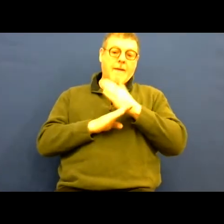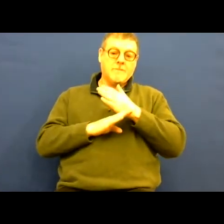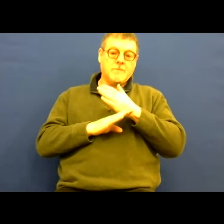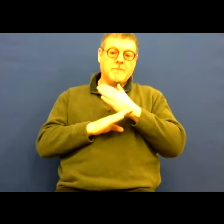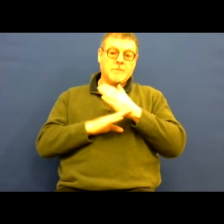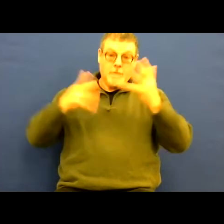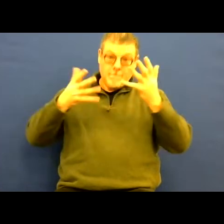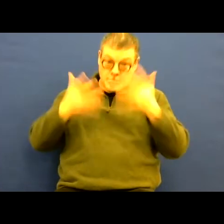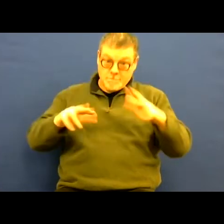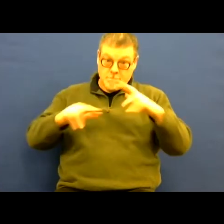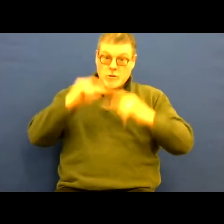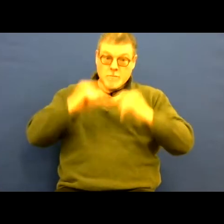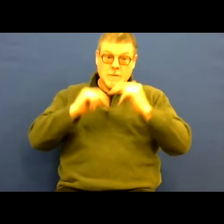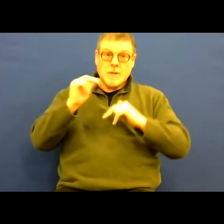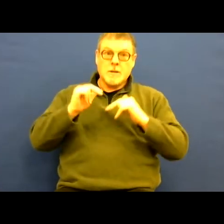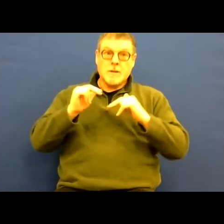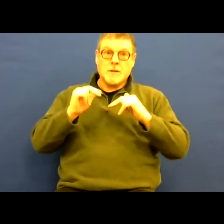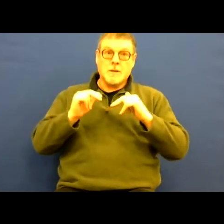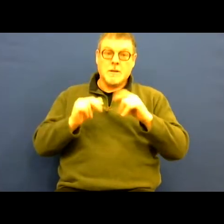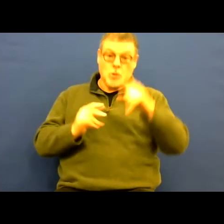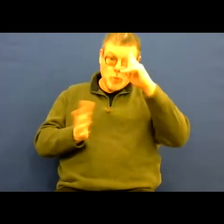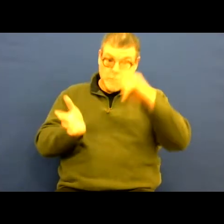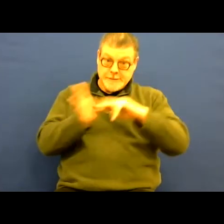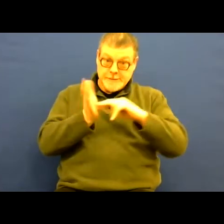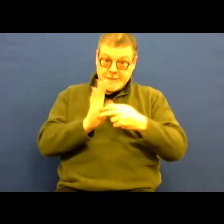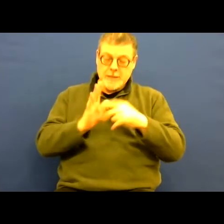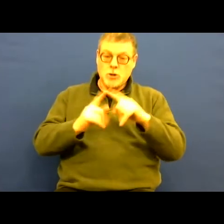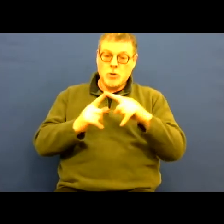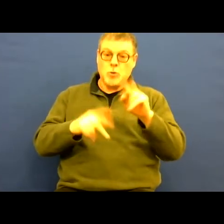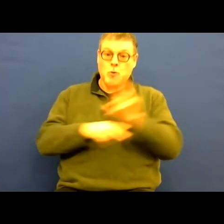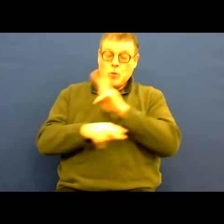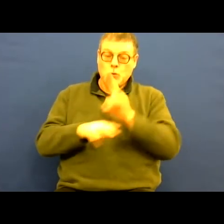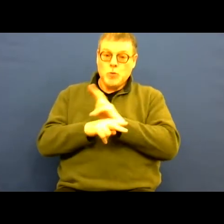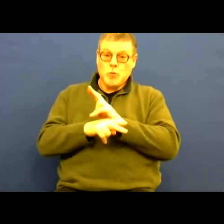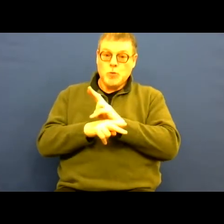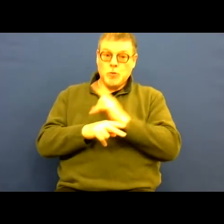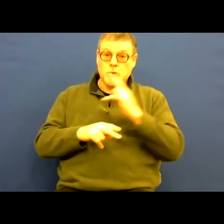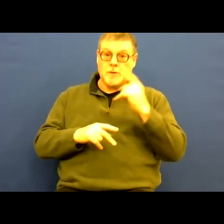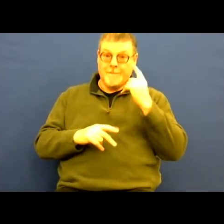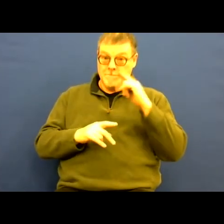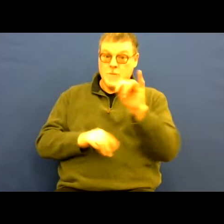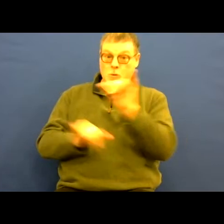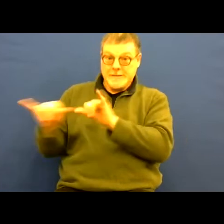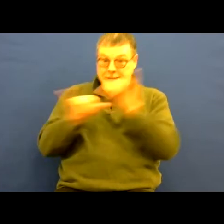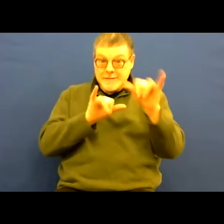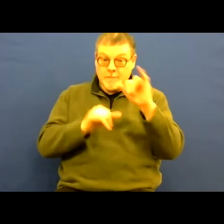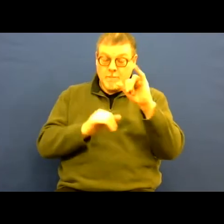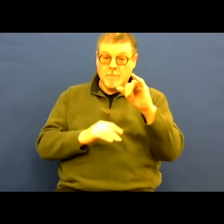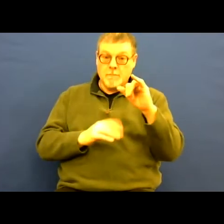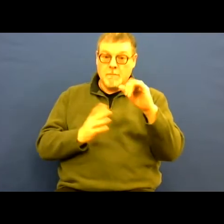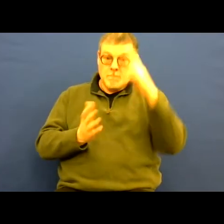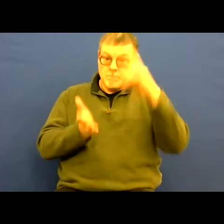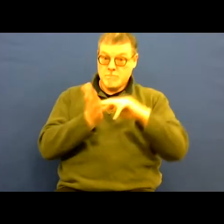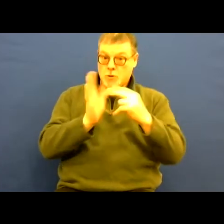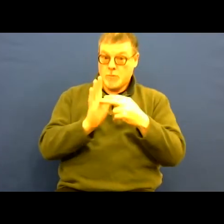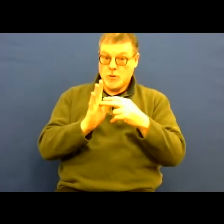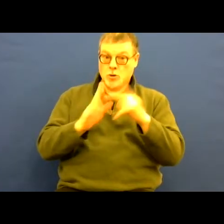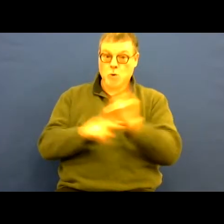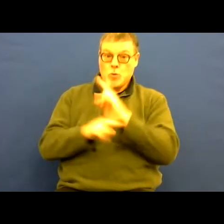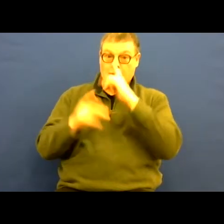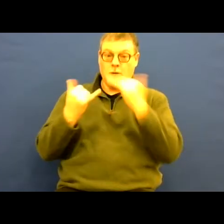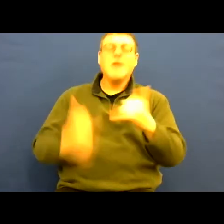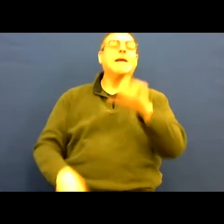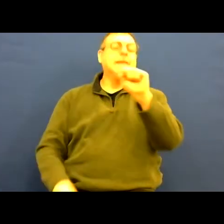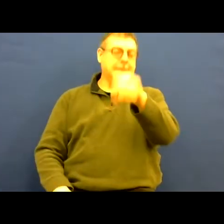finish building, are you intending on using it for the similar purposes that you're using the site for now?